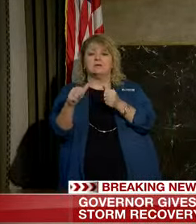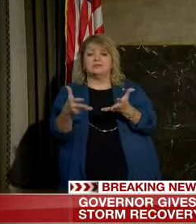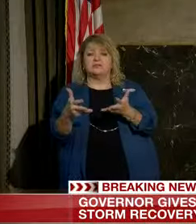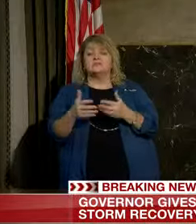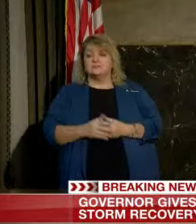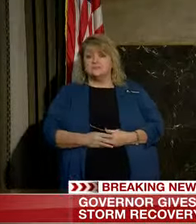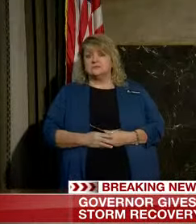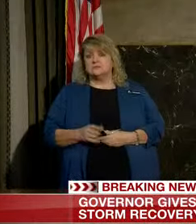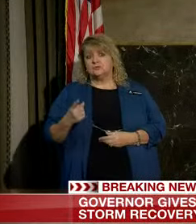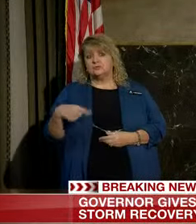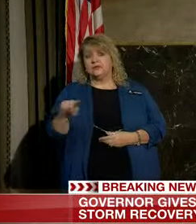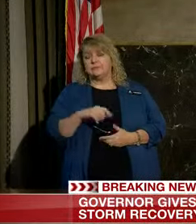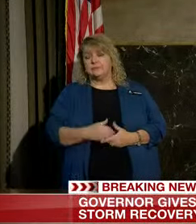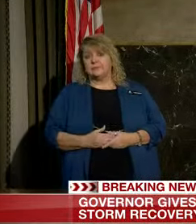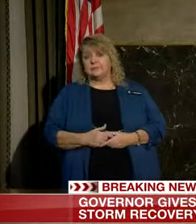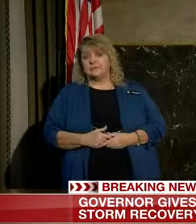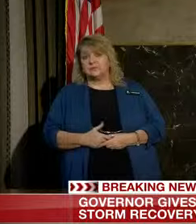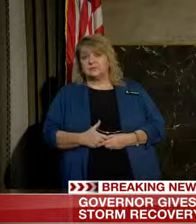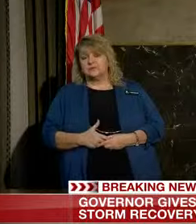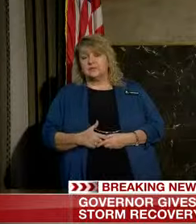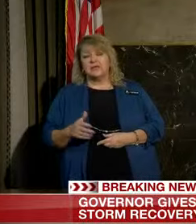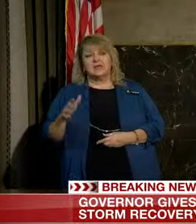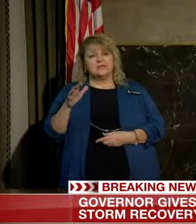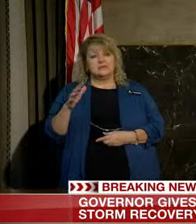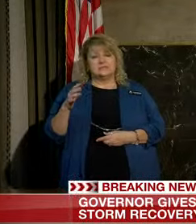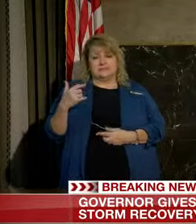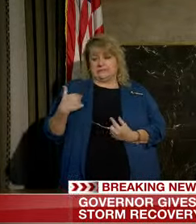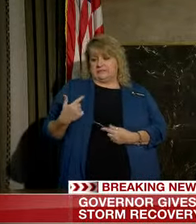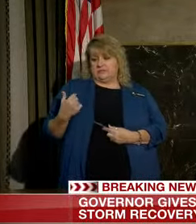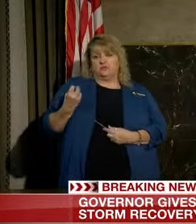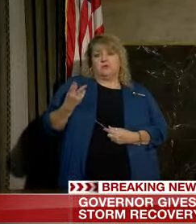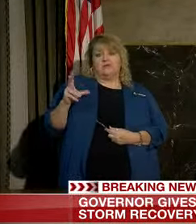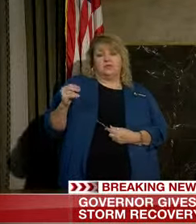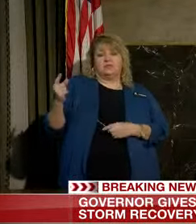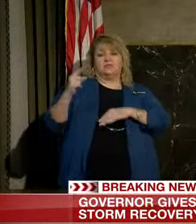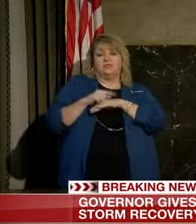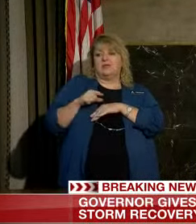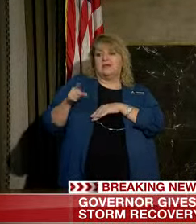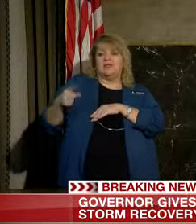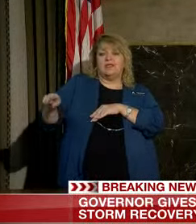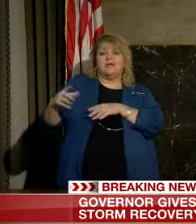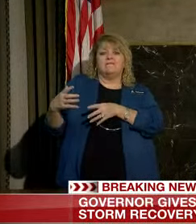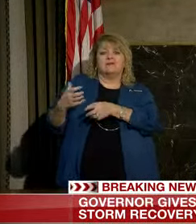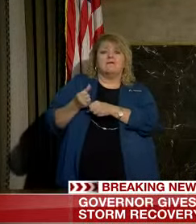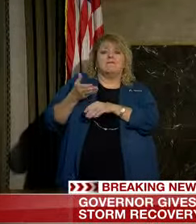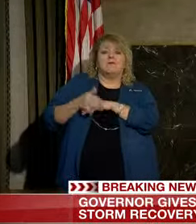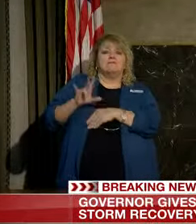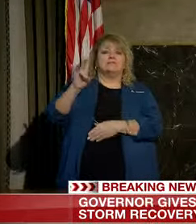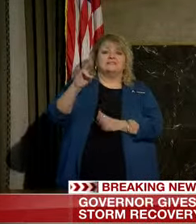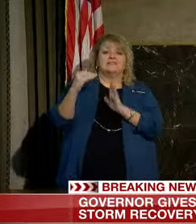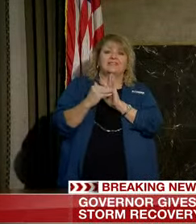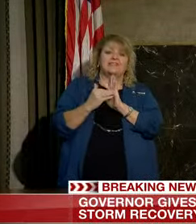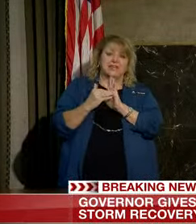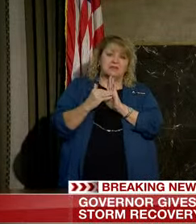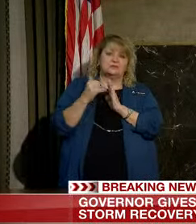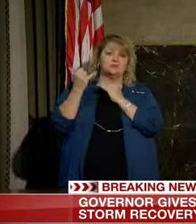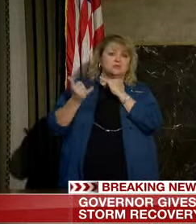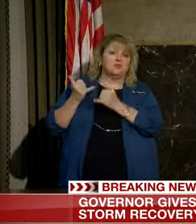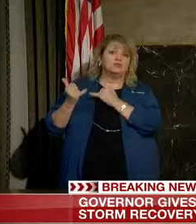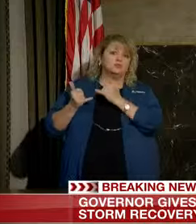made available to them. As of about 12:30 today, they had received more than 7,000